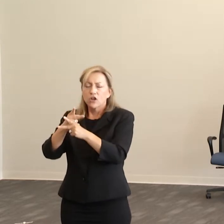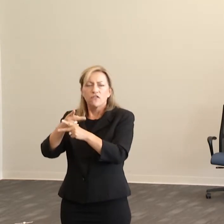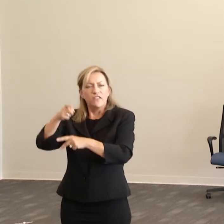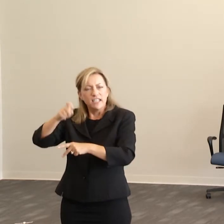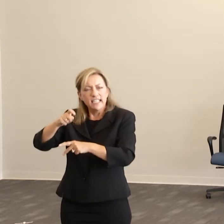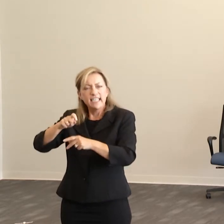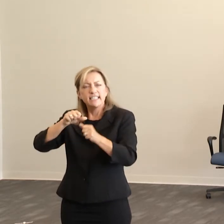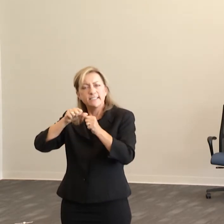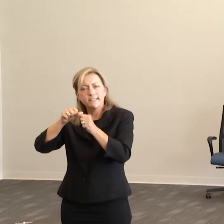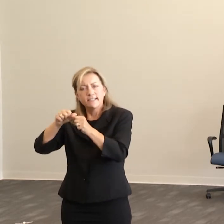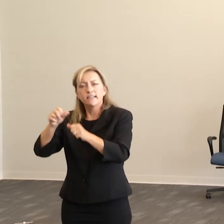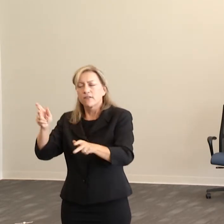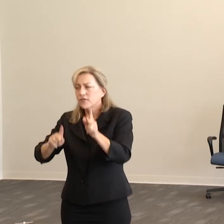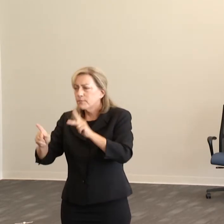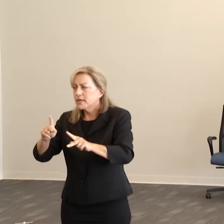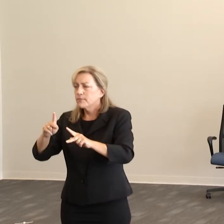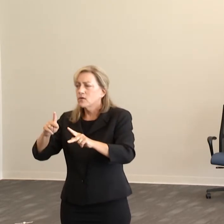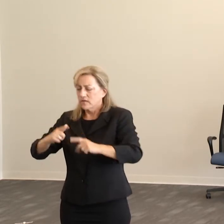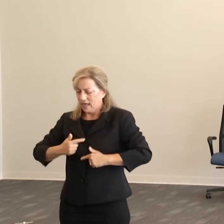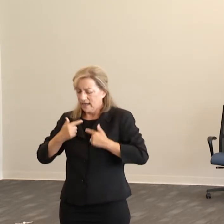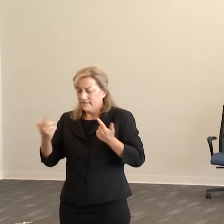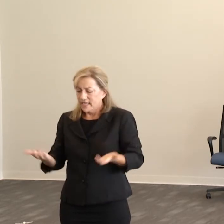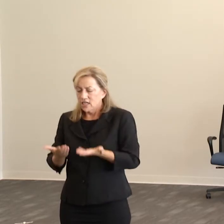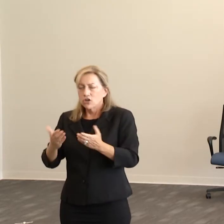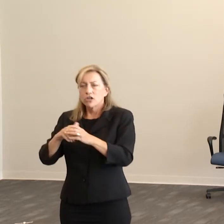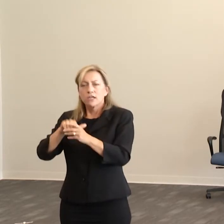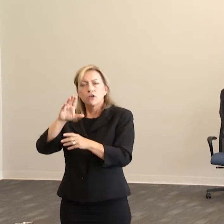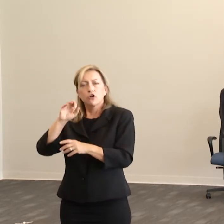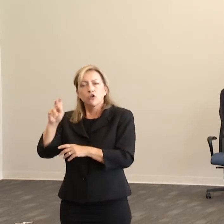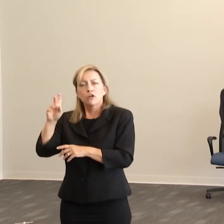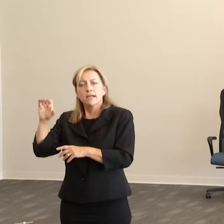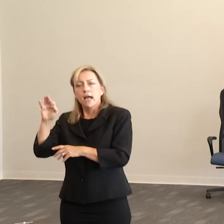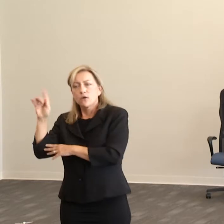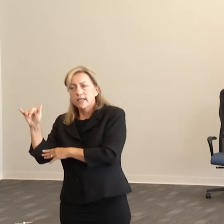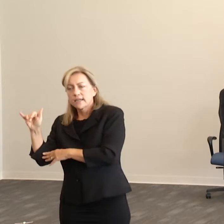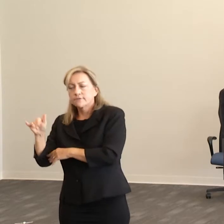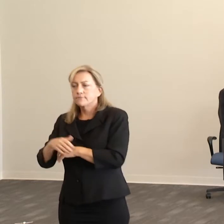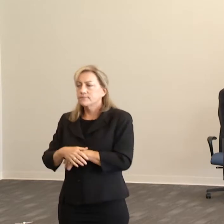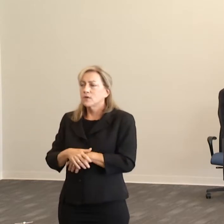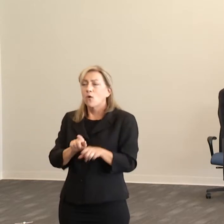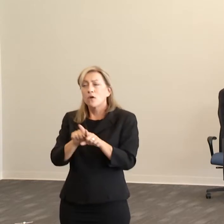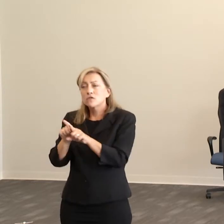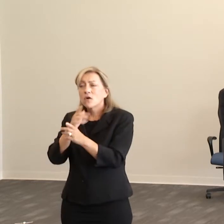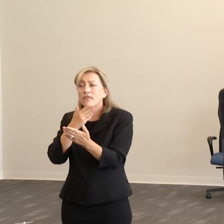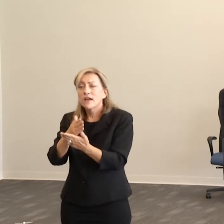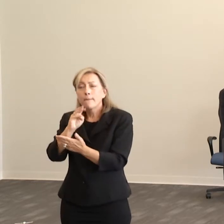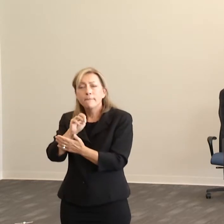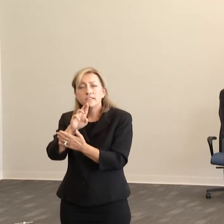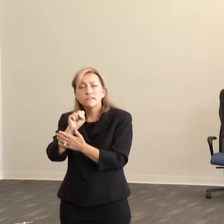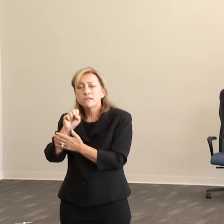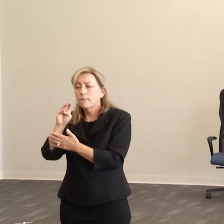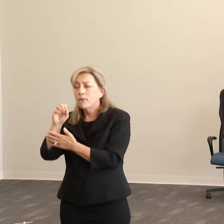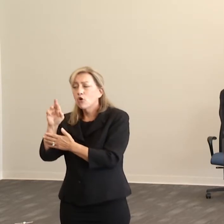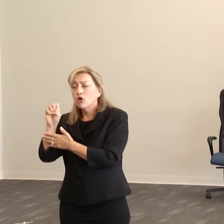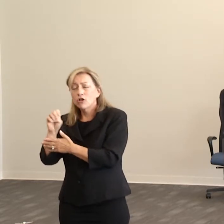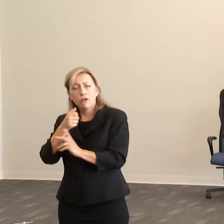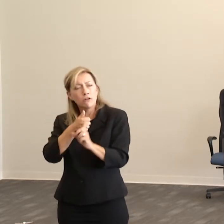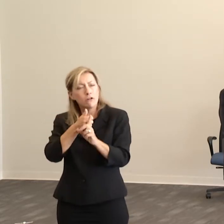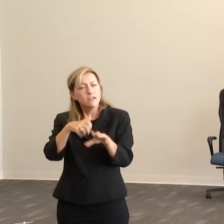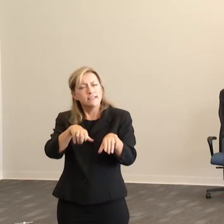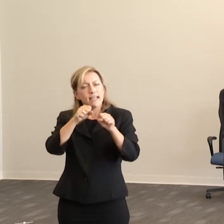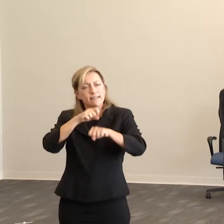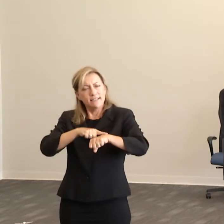of the constituents of Cook County. I want to thank Mrs. Moore for taking the time out to be